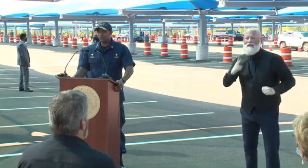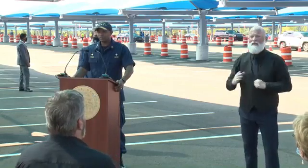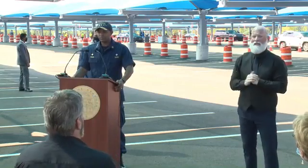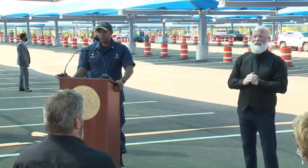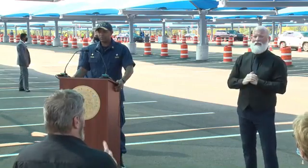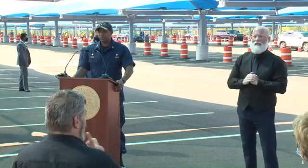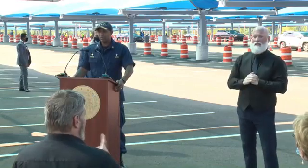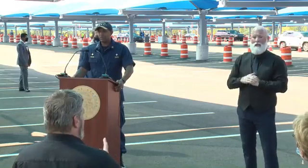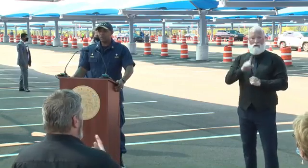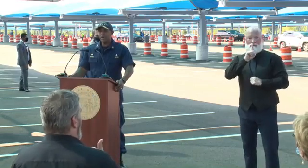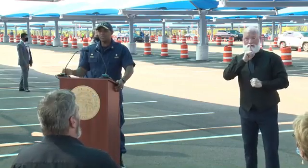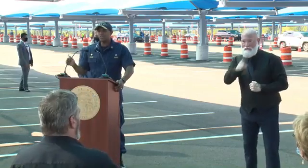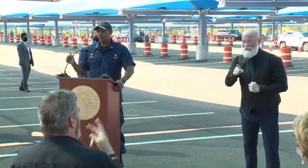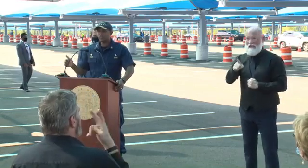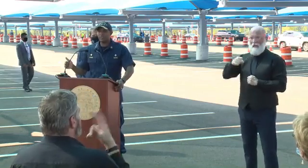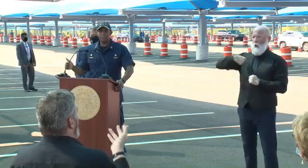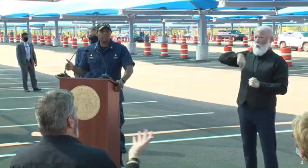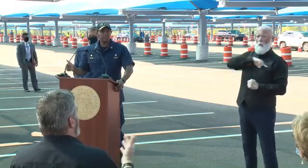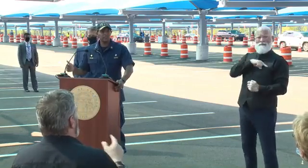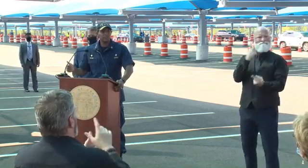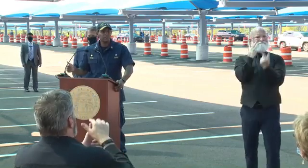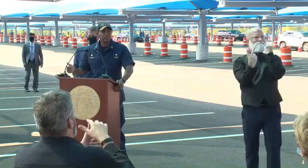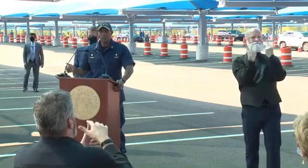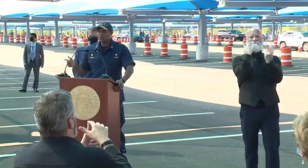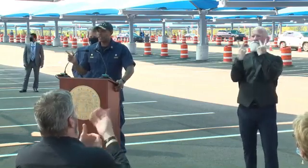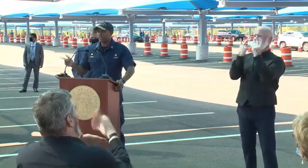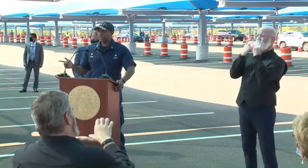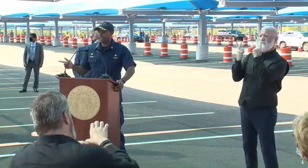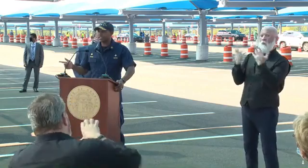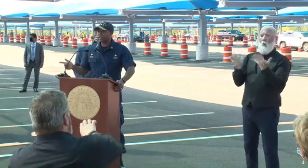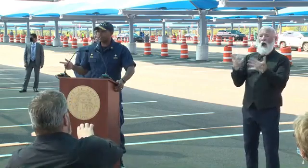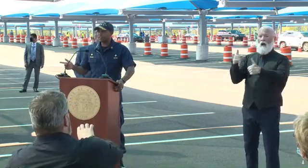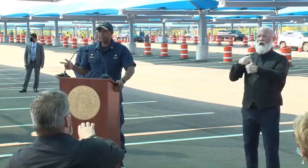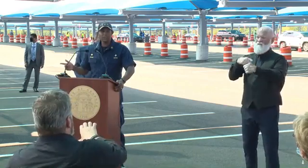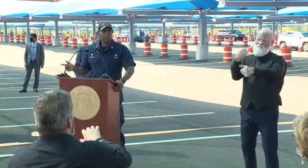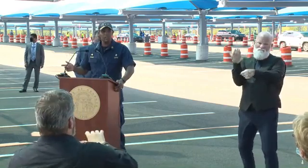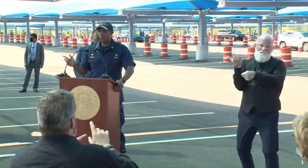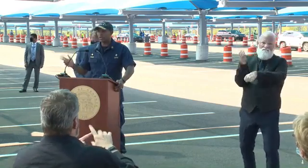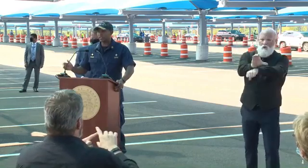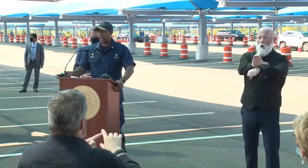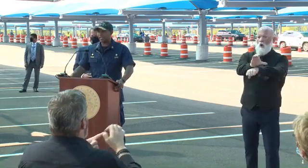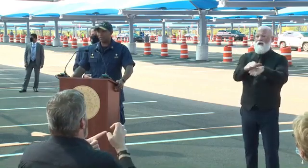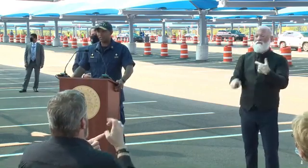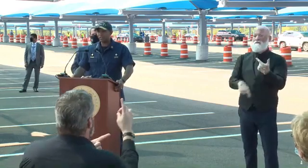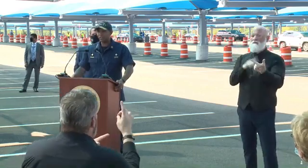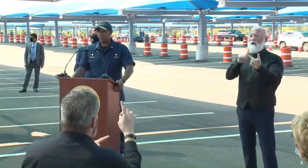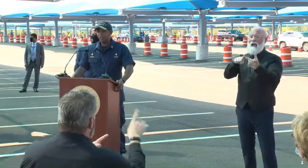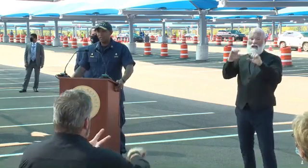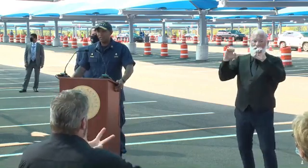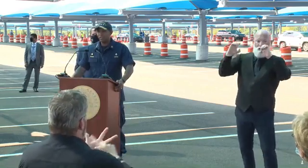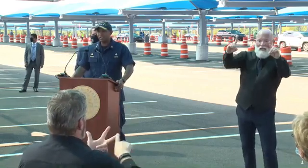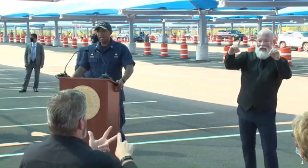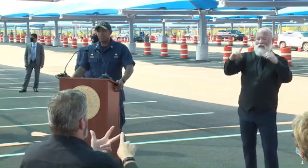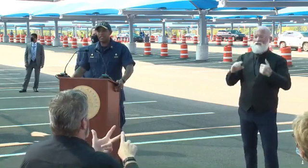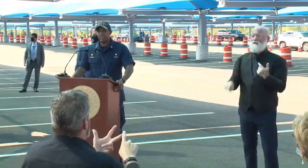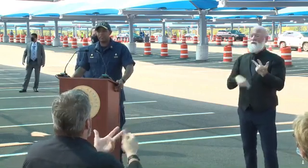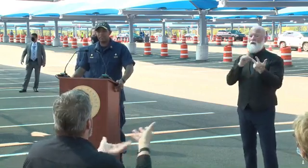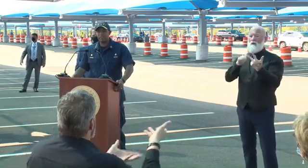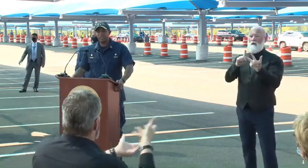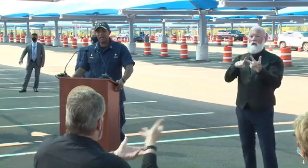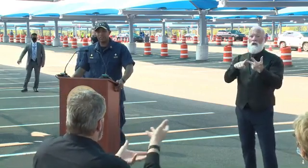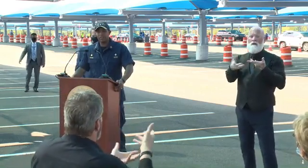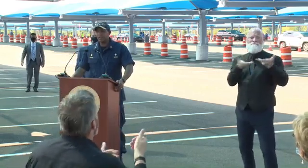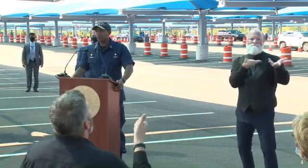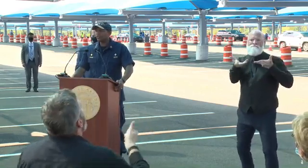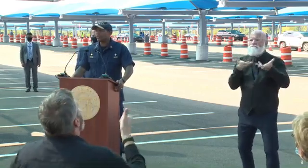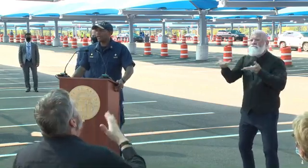go to. One is enforcement, one is education, and one is engagement. And time and again in